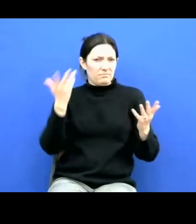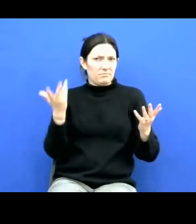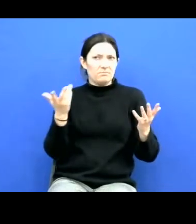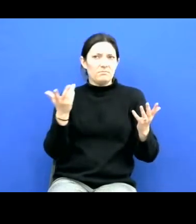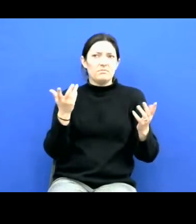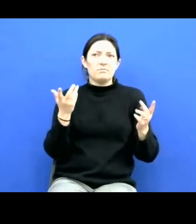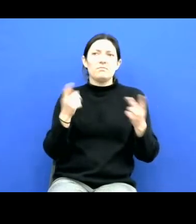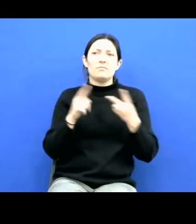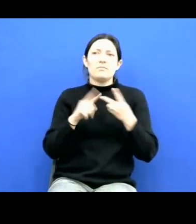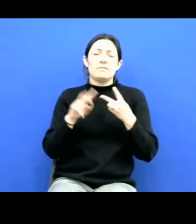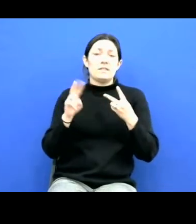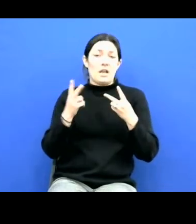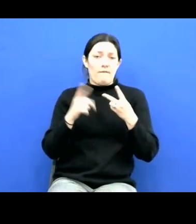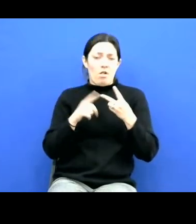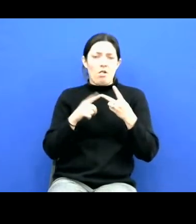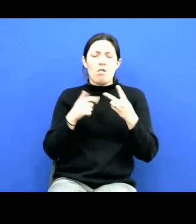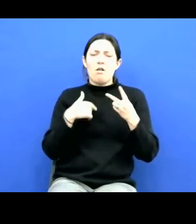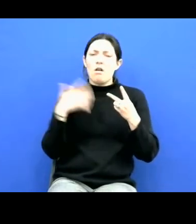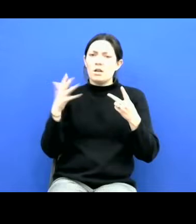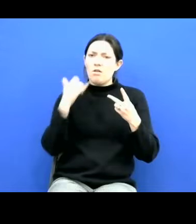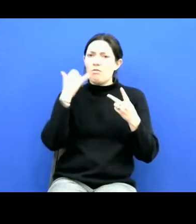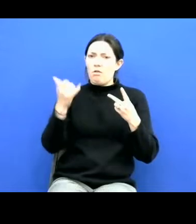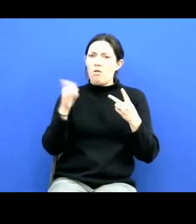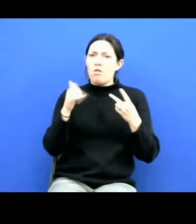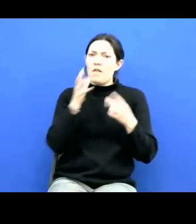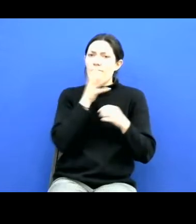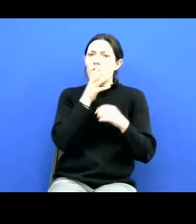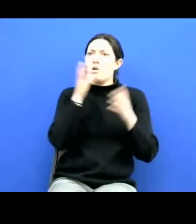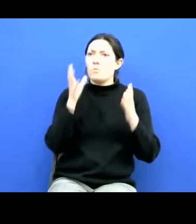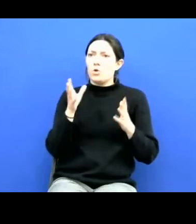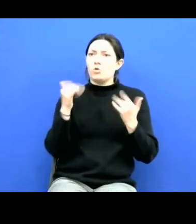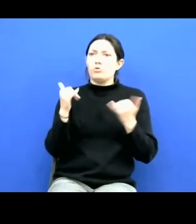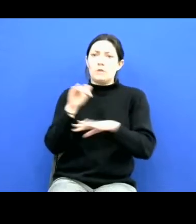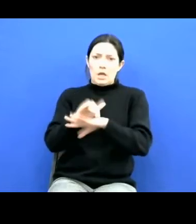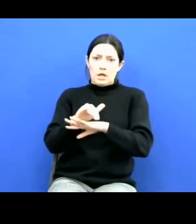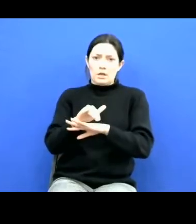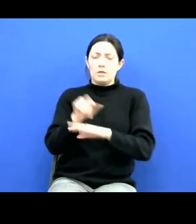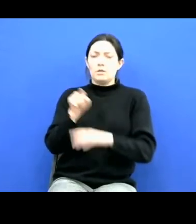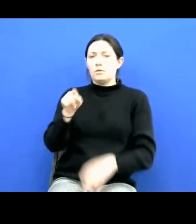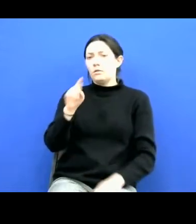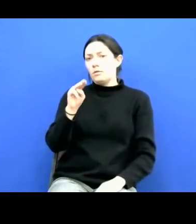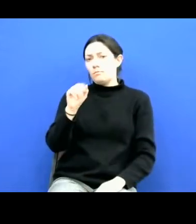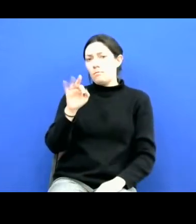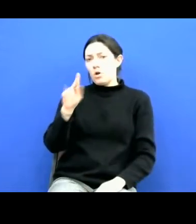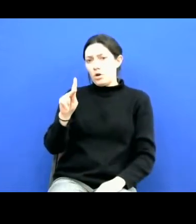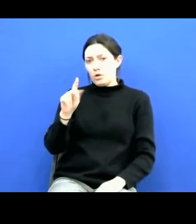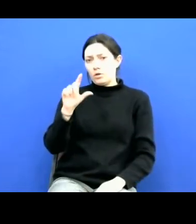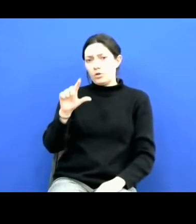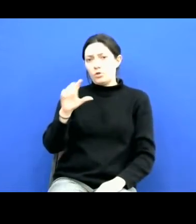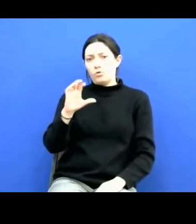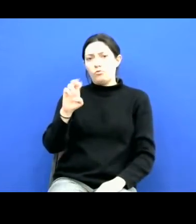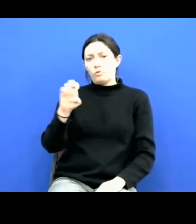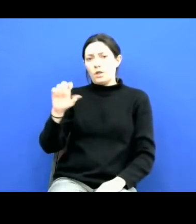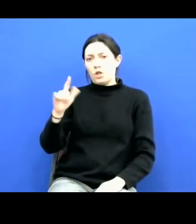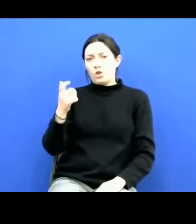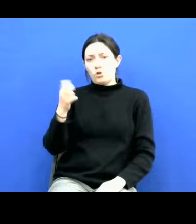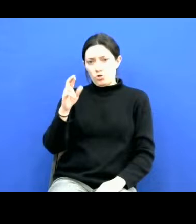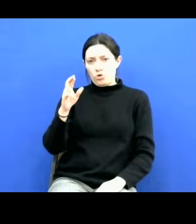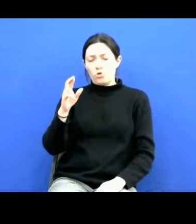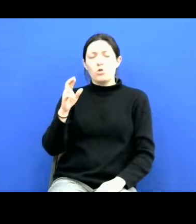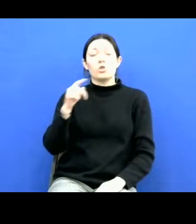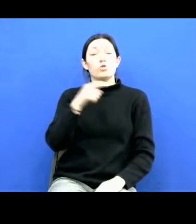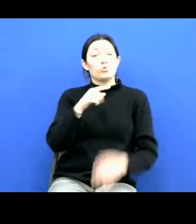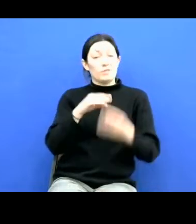Second of all, I called the farmer tonight, Mark Krieger from Willard Farms, because you stated the last